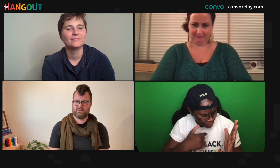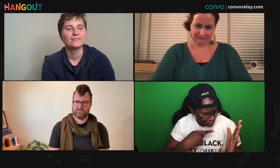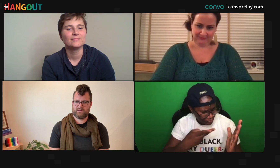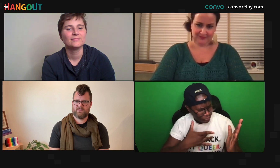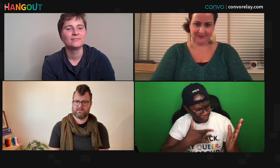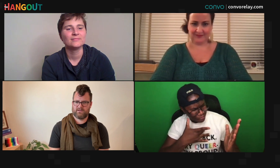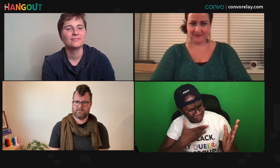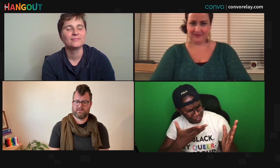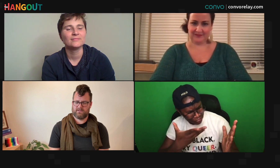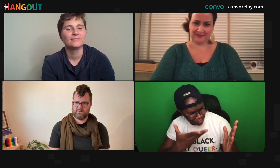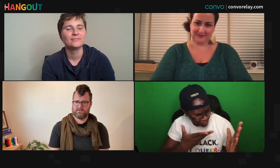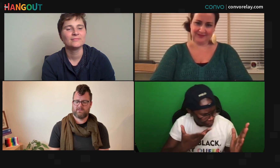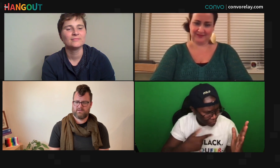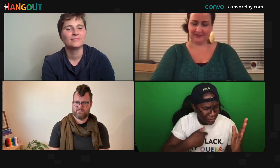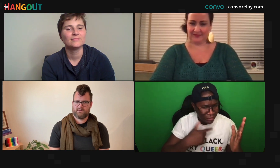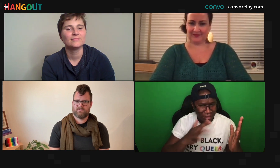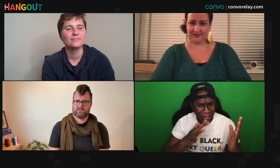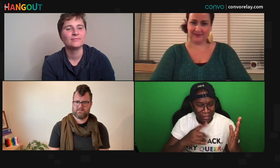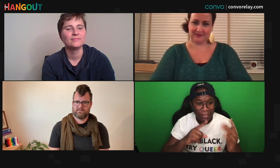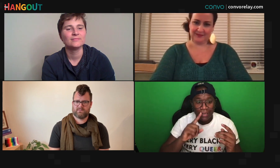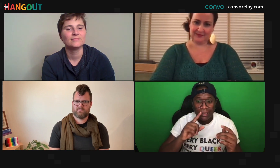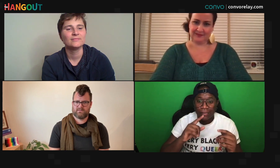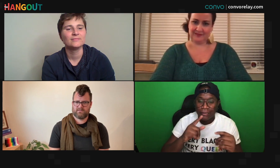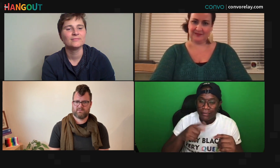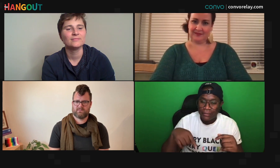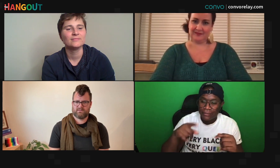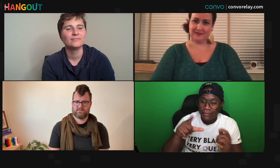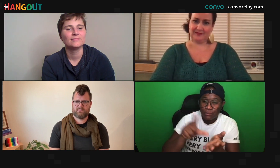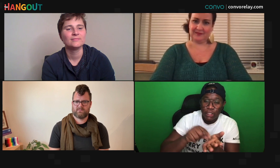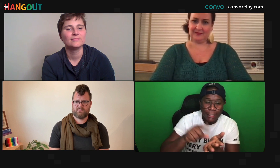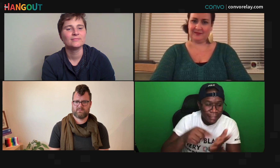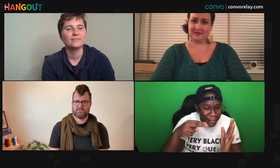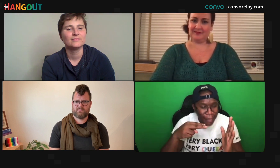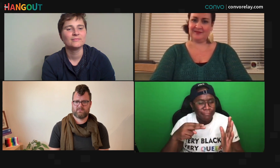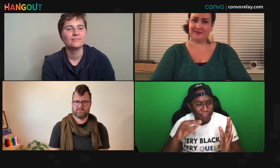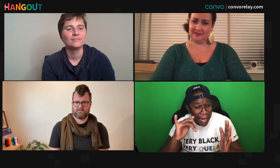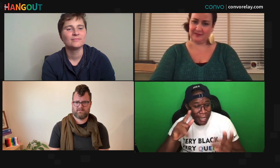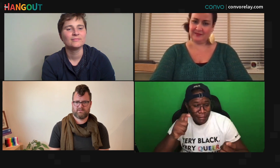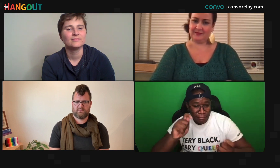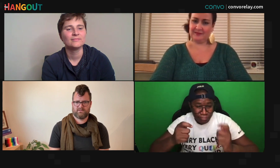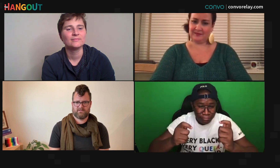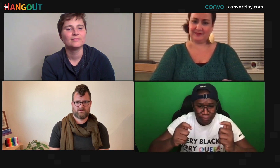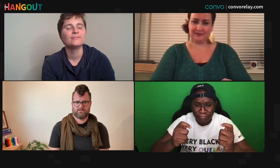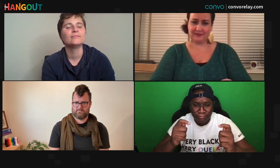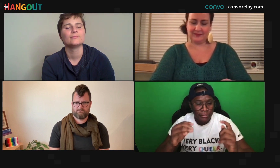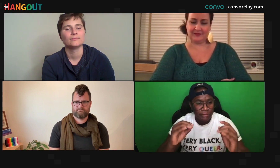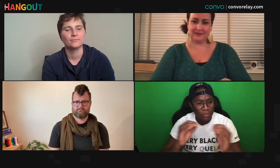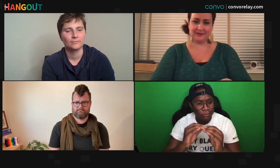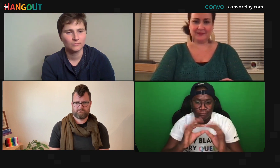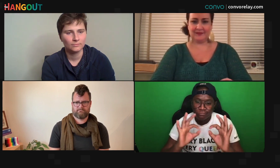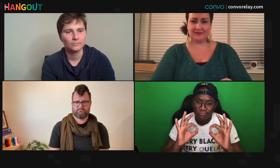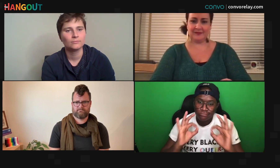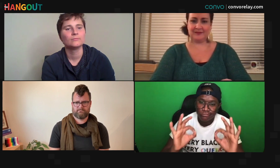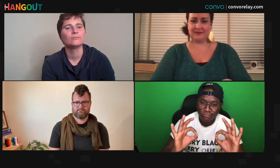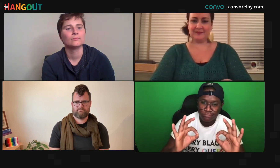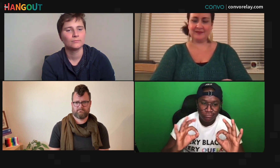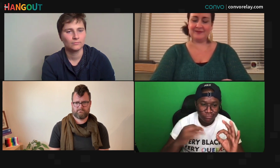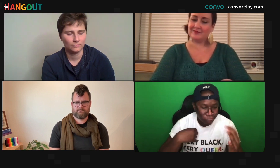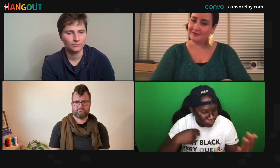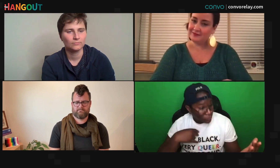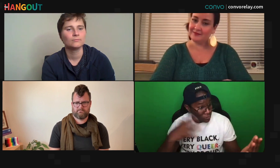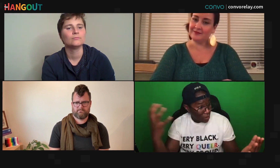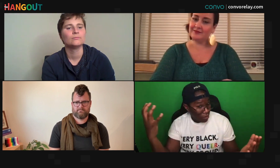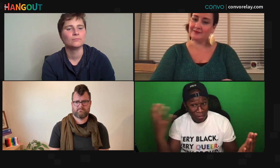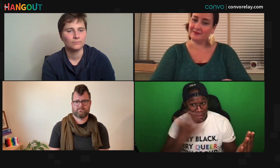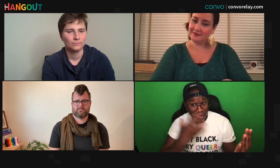and I realized as I was writing, I was feeling like I wasn't sure if I was